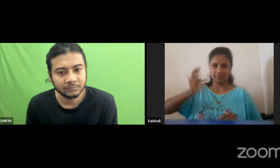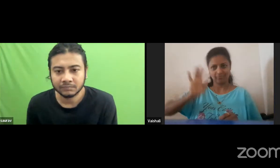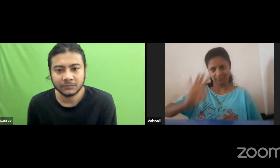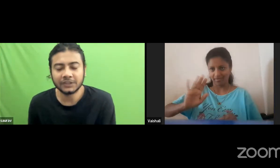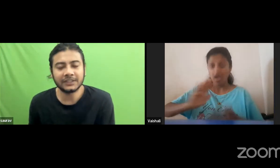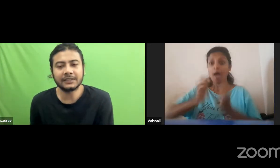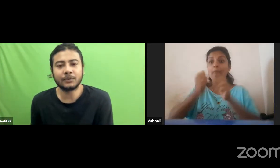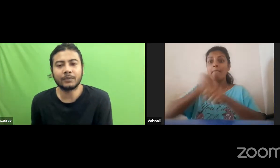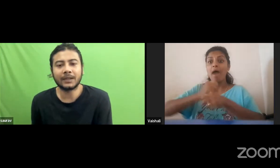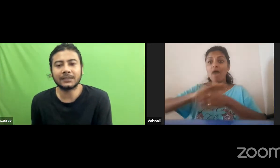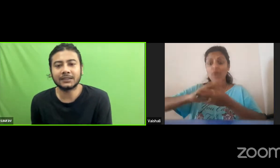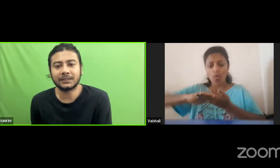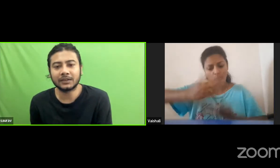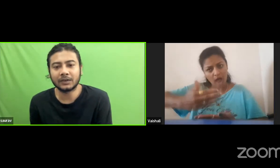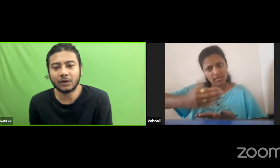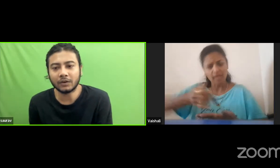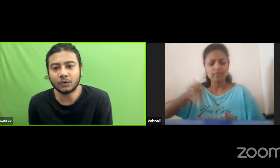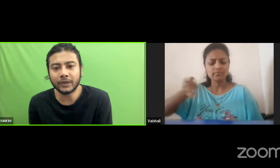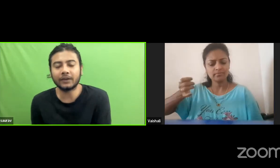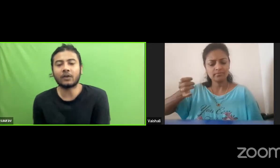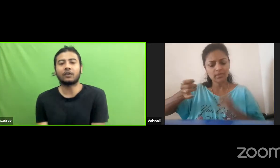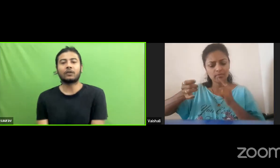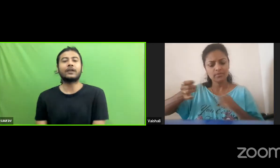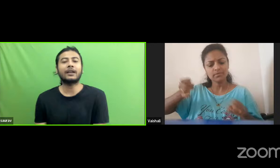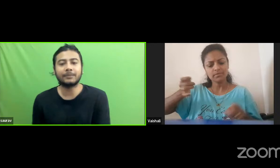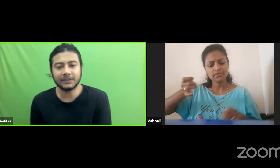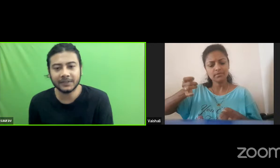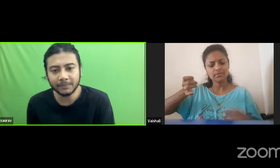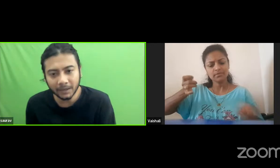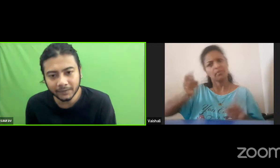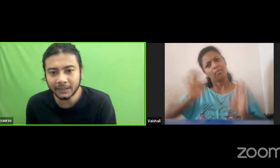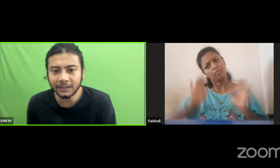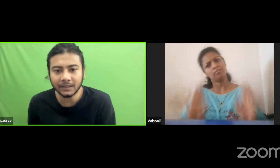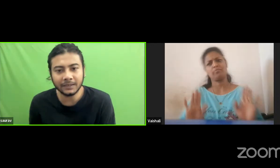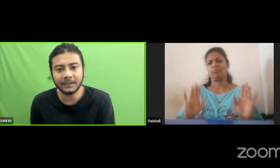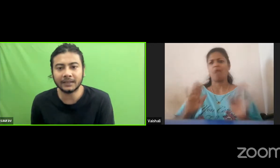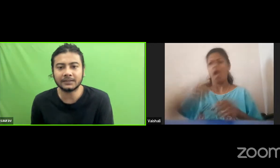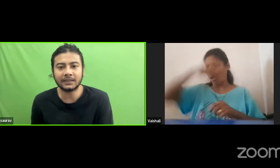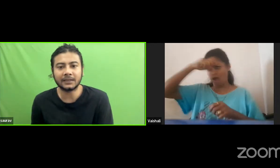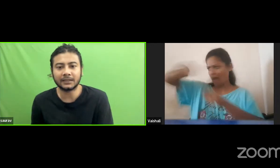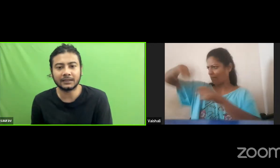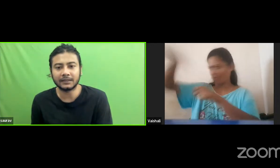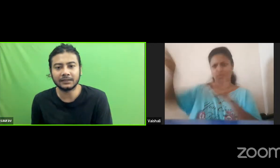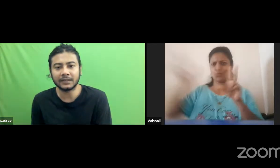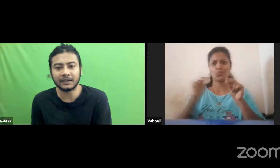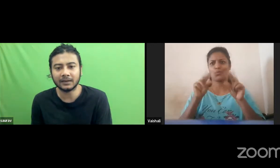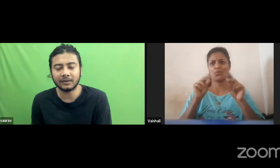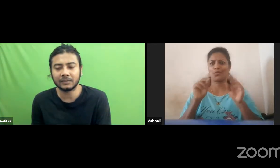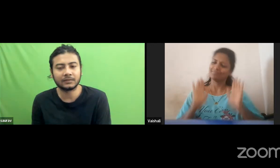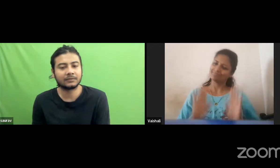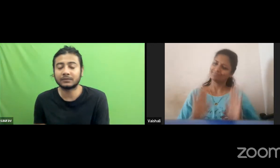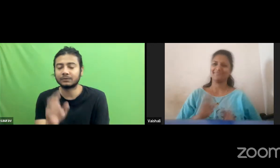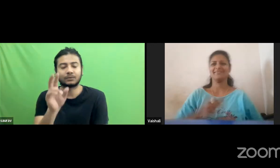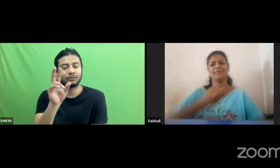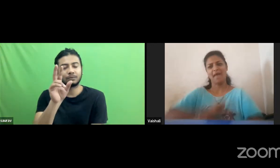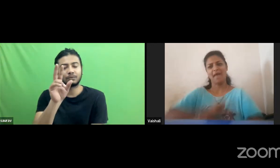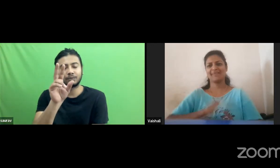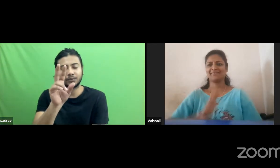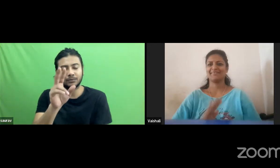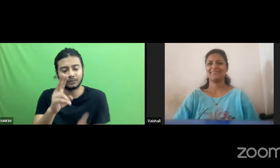No mixing together. No, Mataji, not cooking, not all of that. I'm just saying Bhagavad Gita reading and chanting. No. Because then your focus would